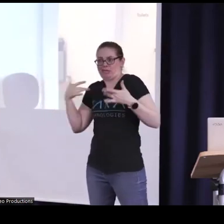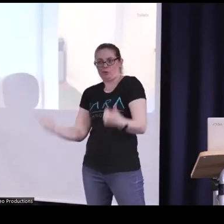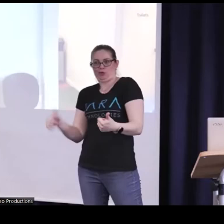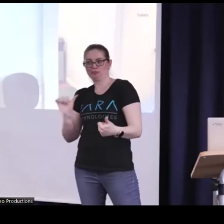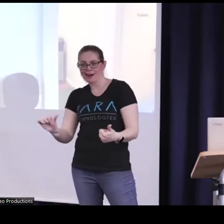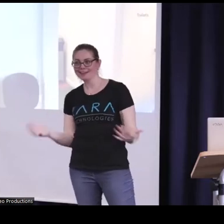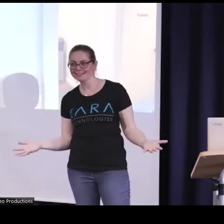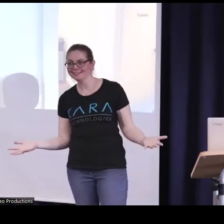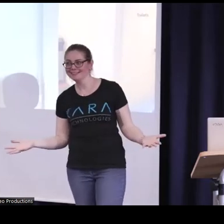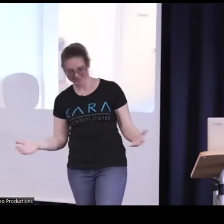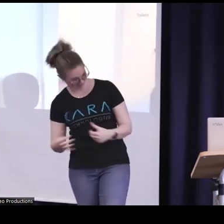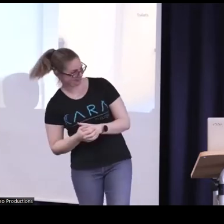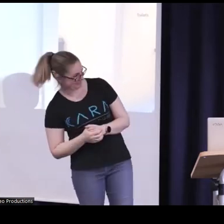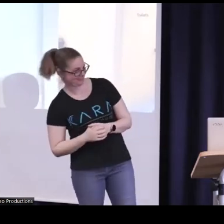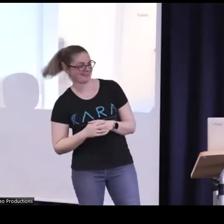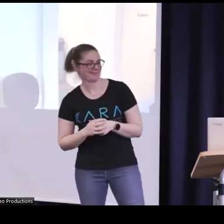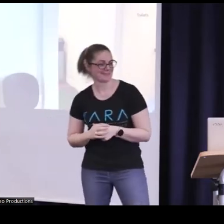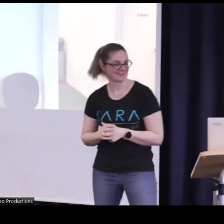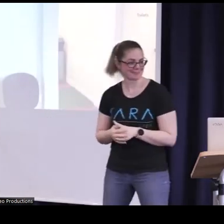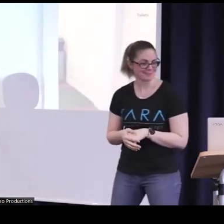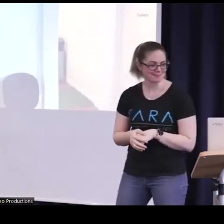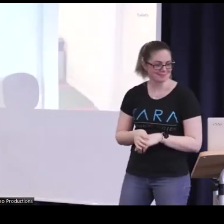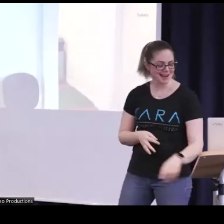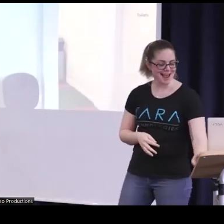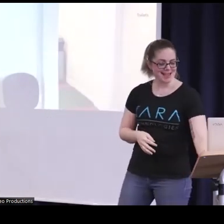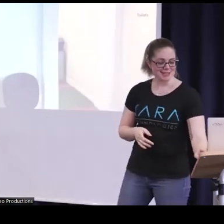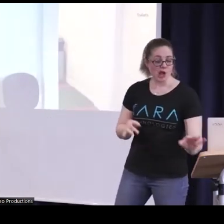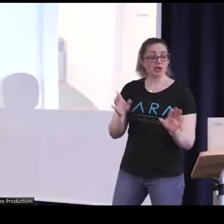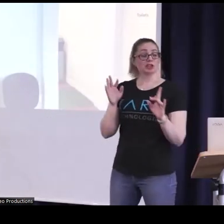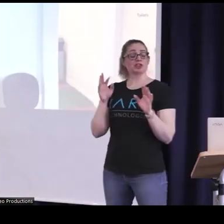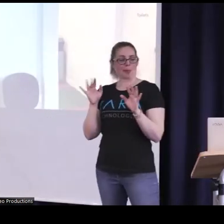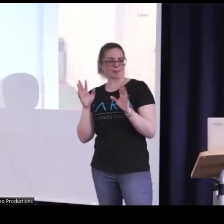share that news first, and that would feel good, wouldn't it?